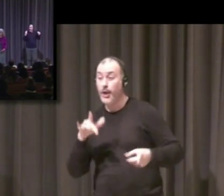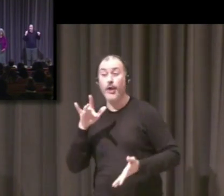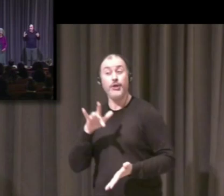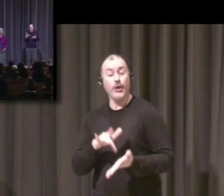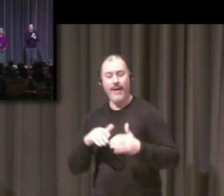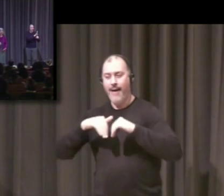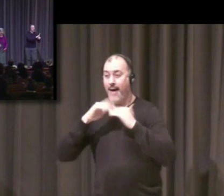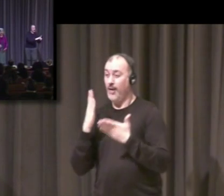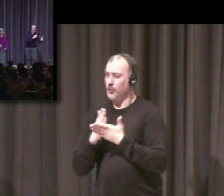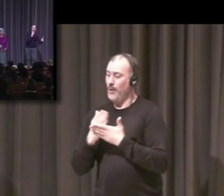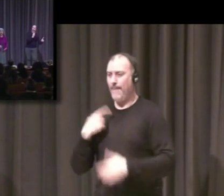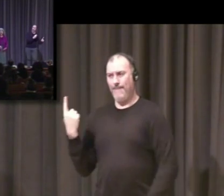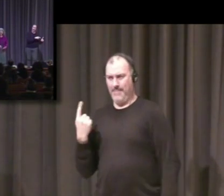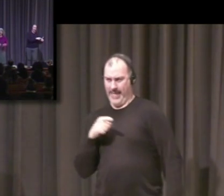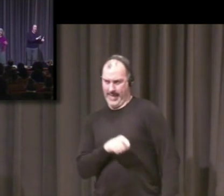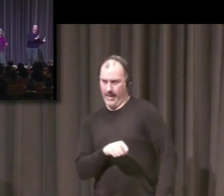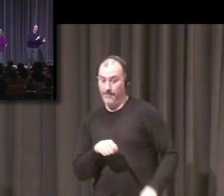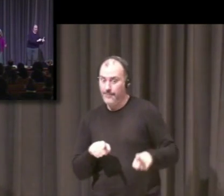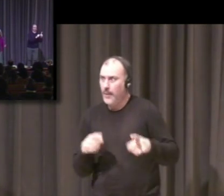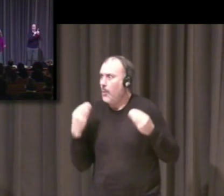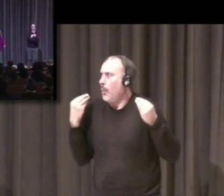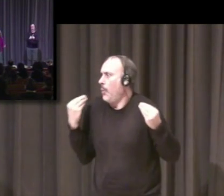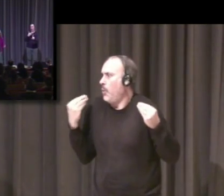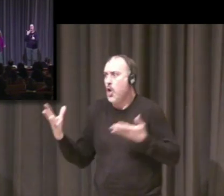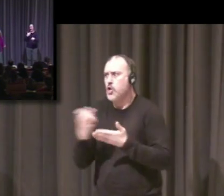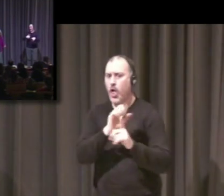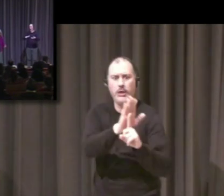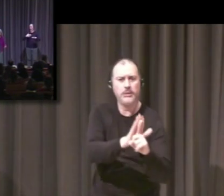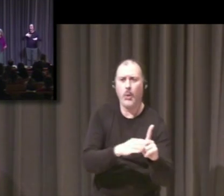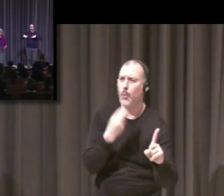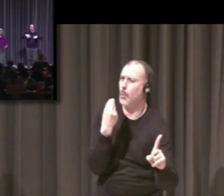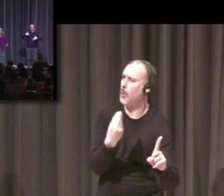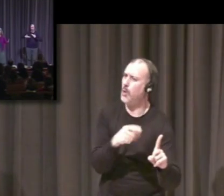up because the teacher is asking,